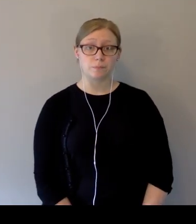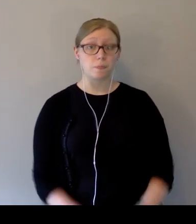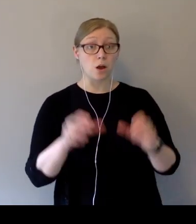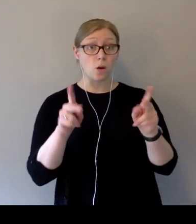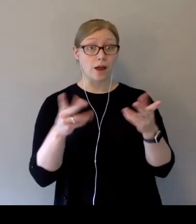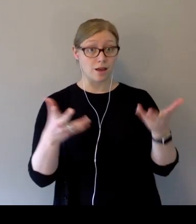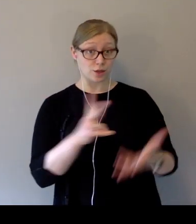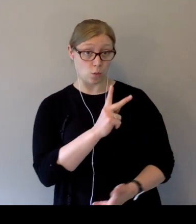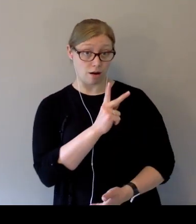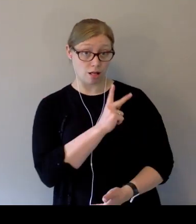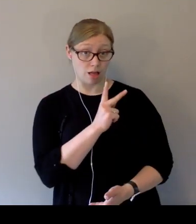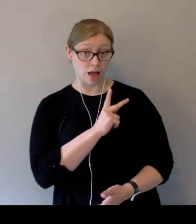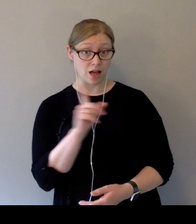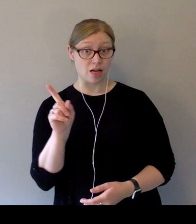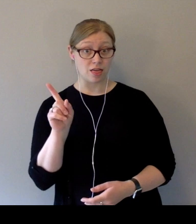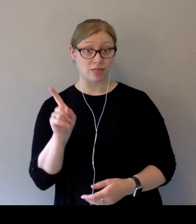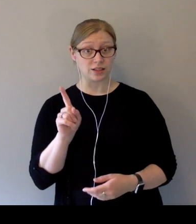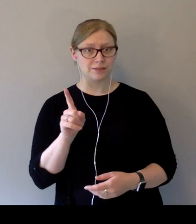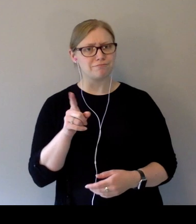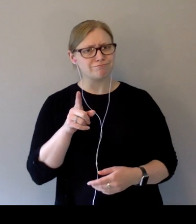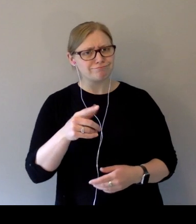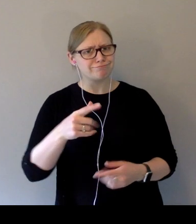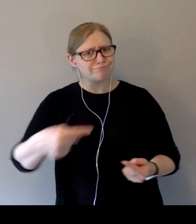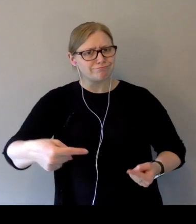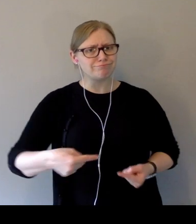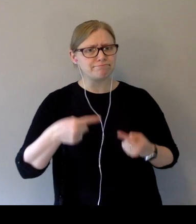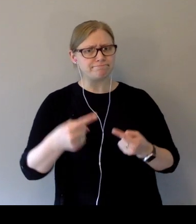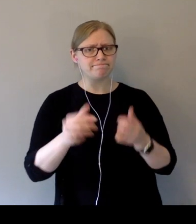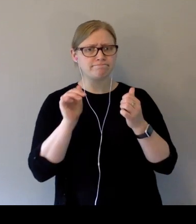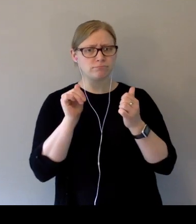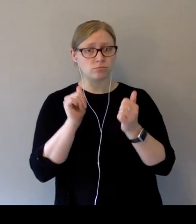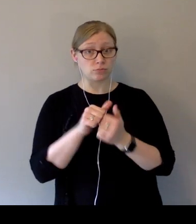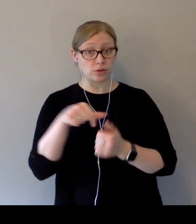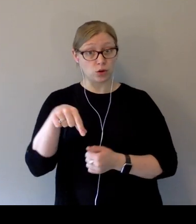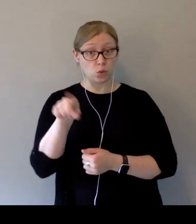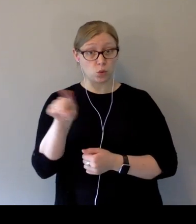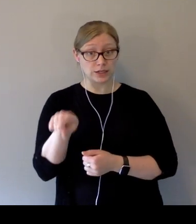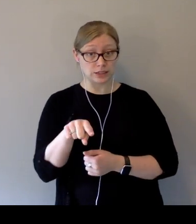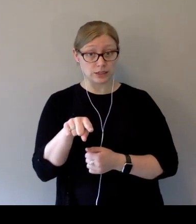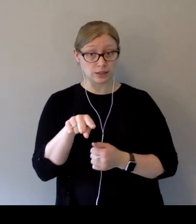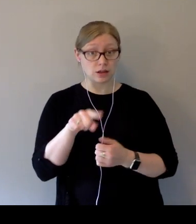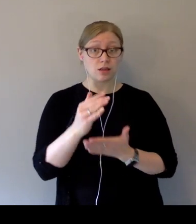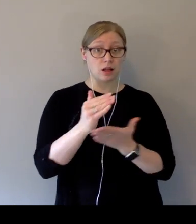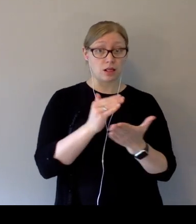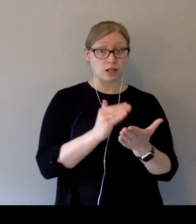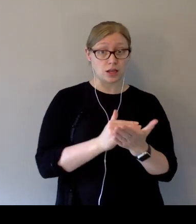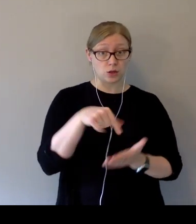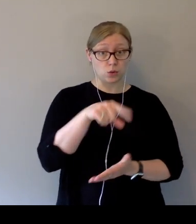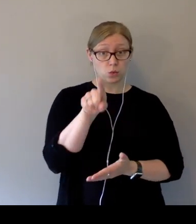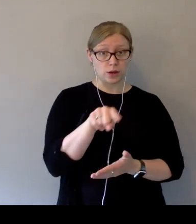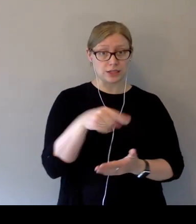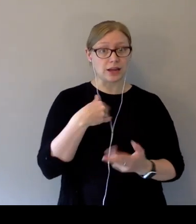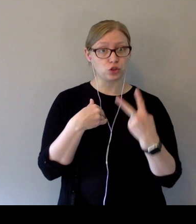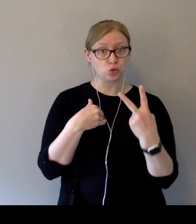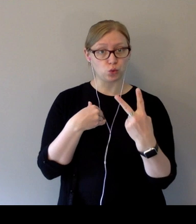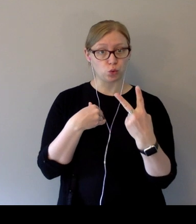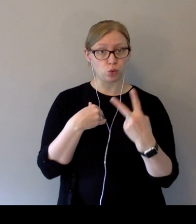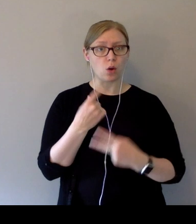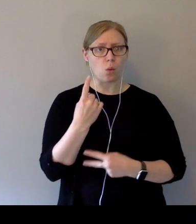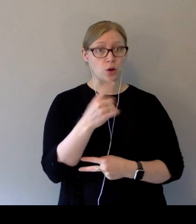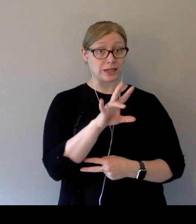All right, so Kalaya, this is you had some problems with the quizzes of the lesson quiz, and there were two of them.